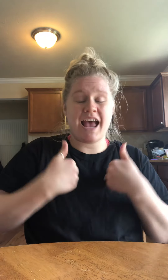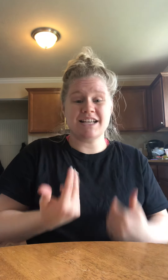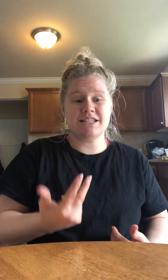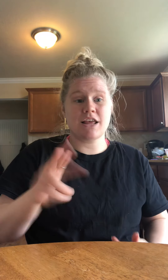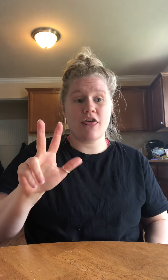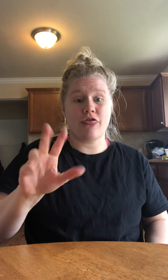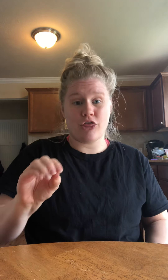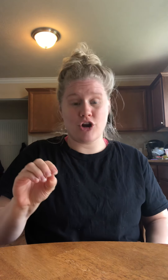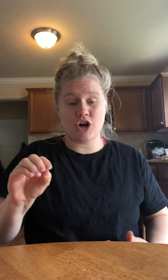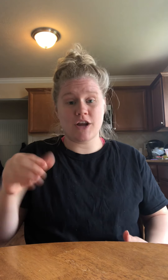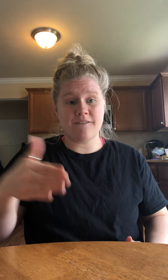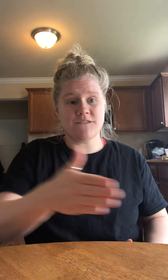caught